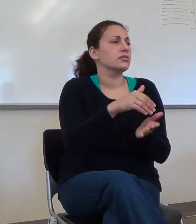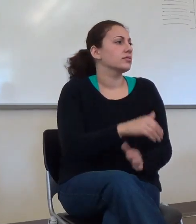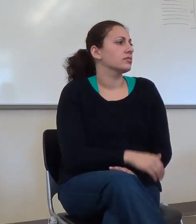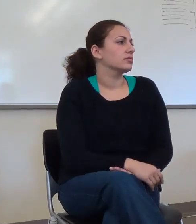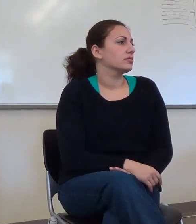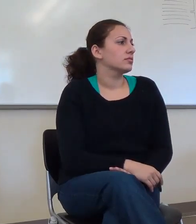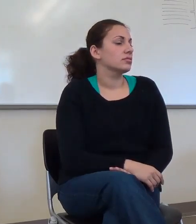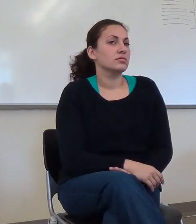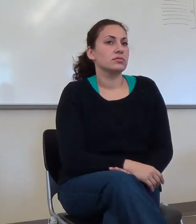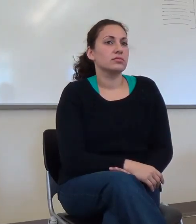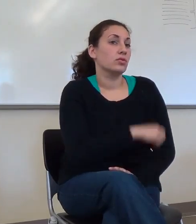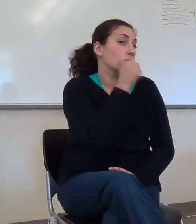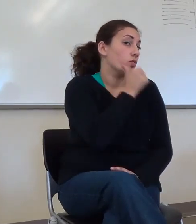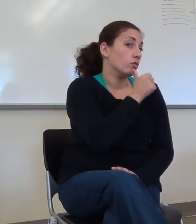Girls and boys, right?